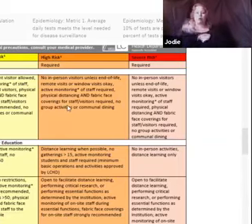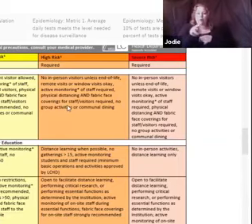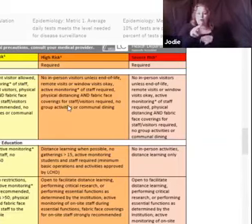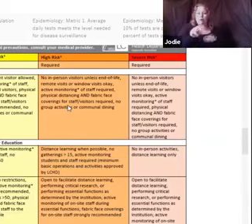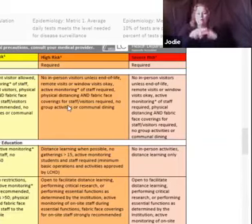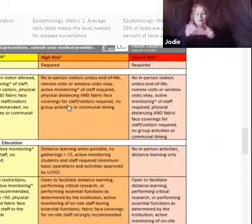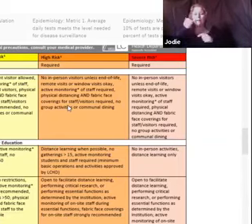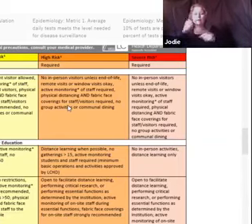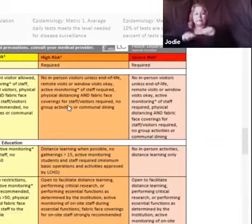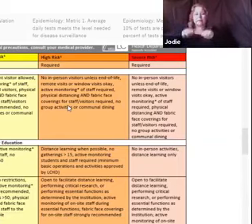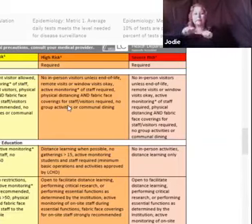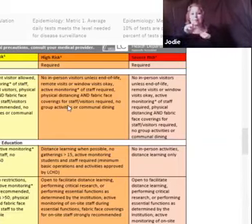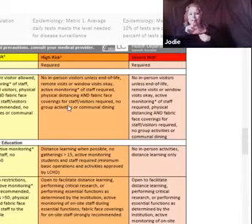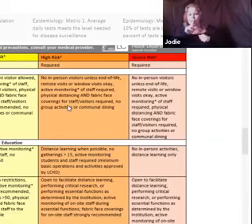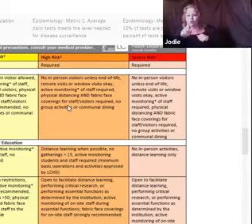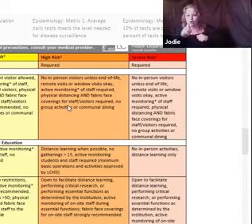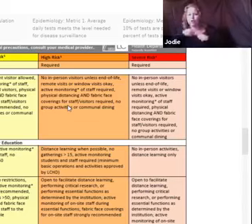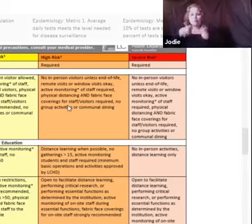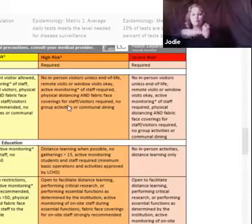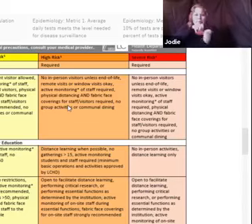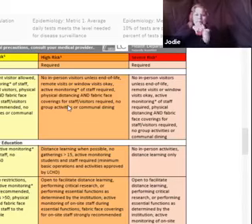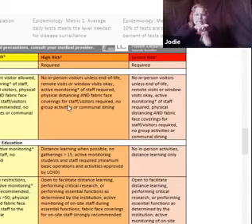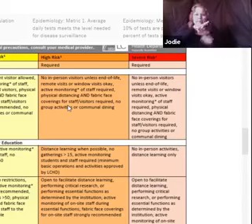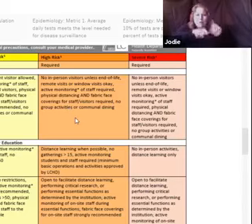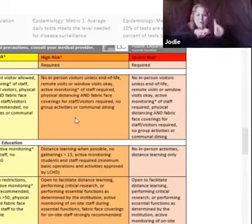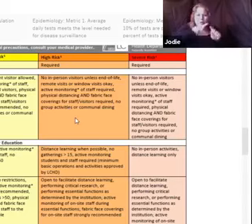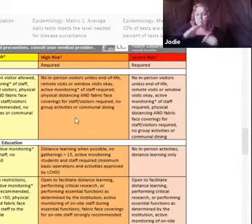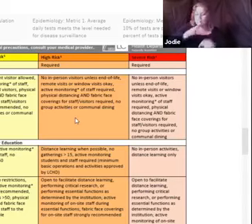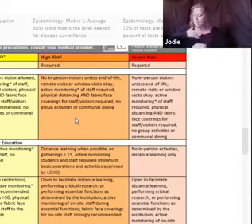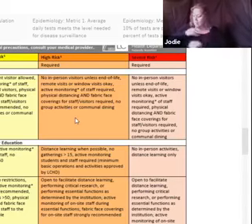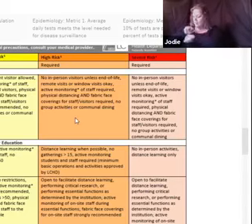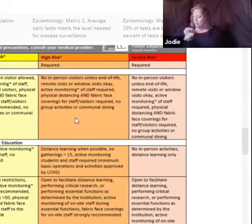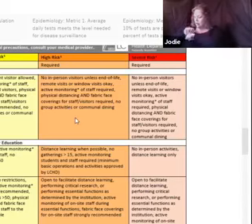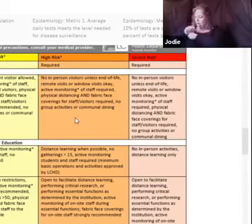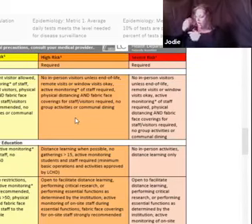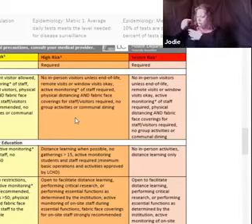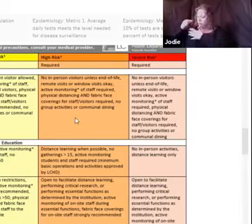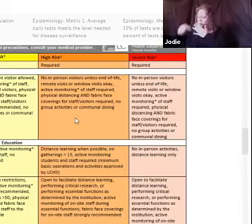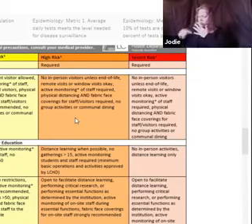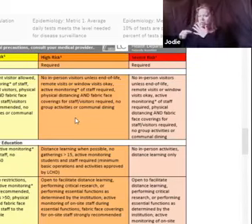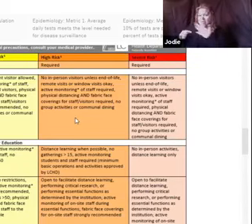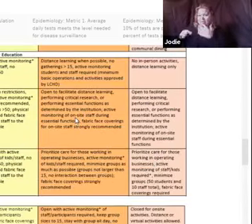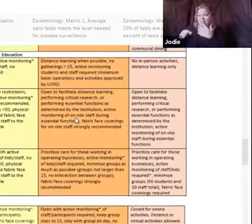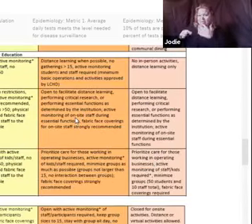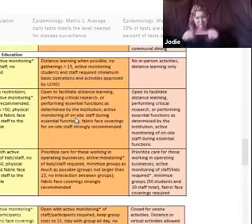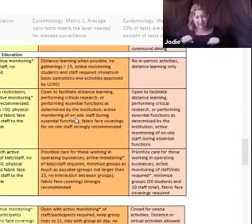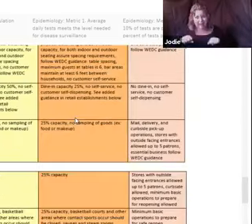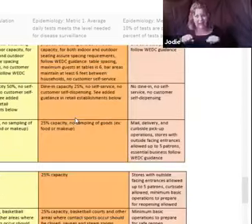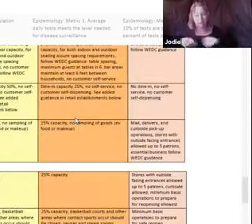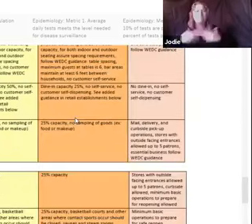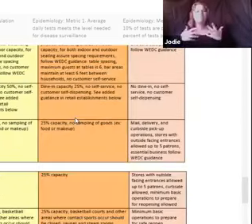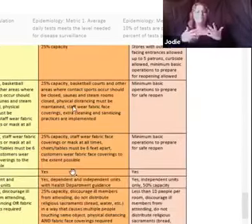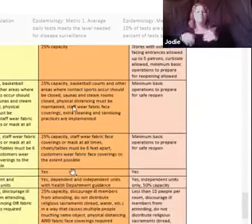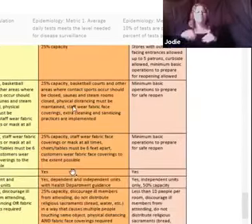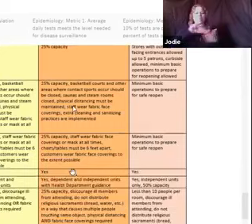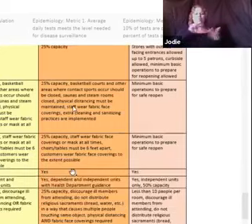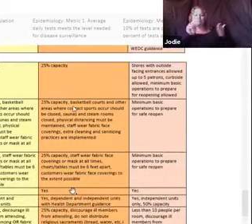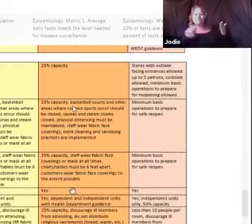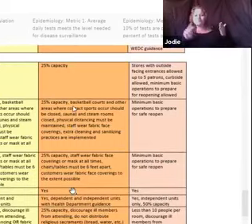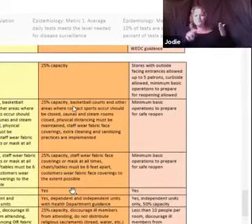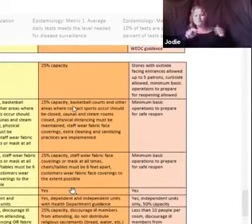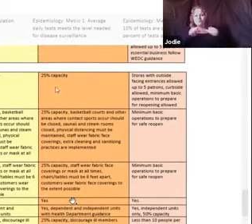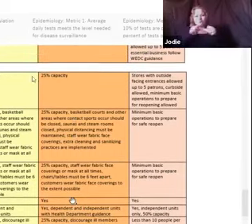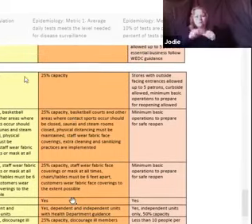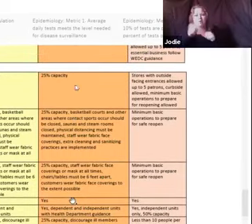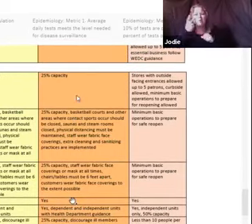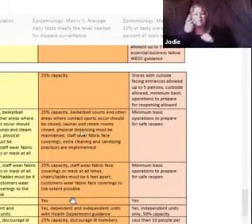specific questions related to the sector that you work in, or to down here, you'll see more recommendations about